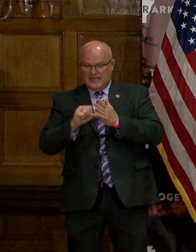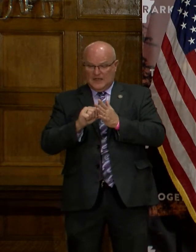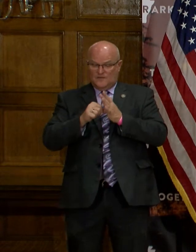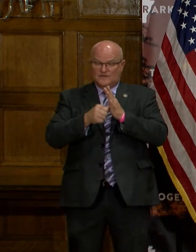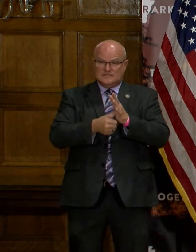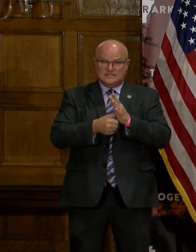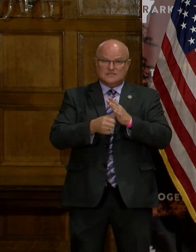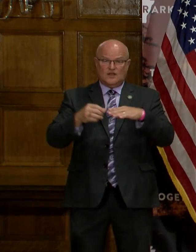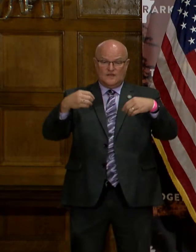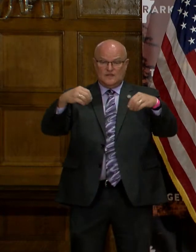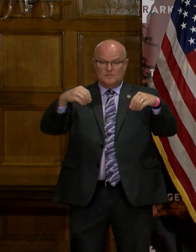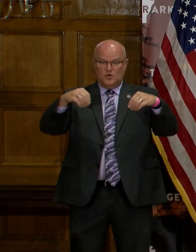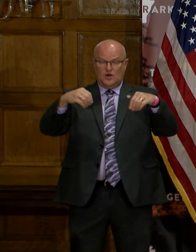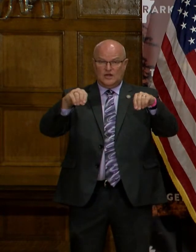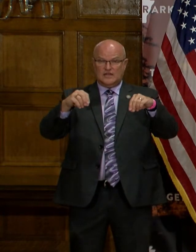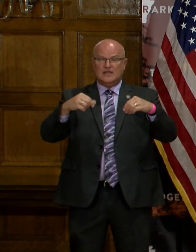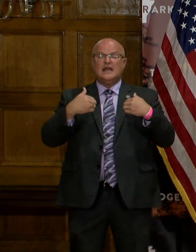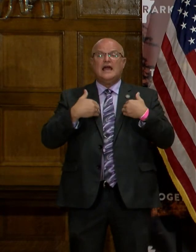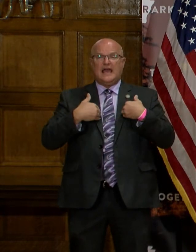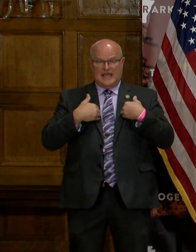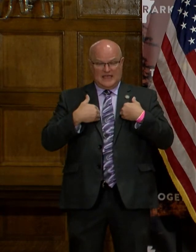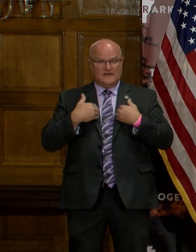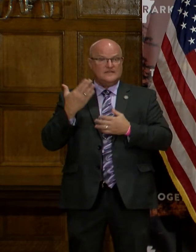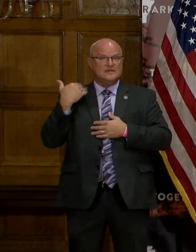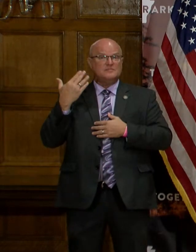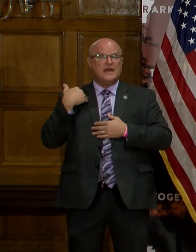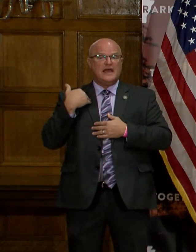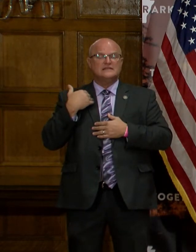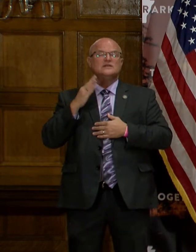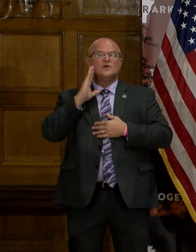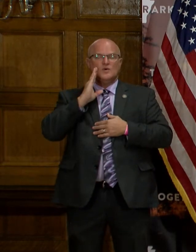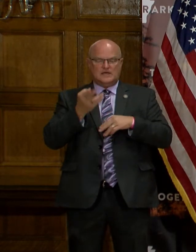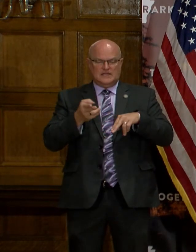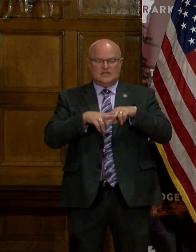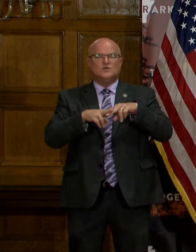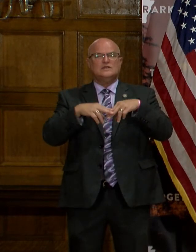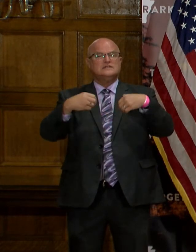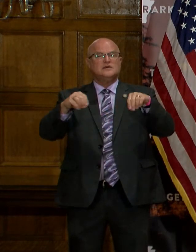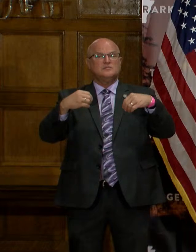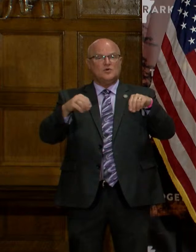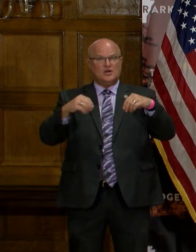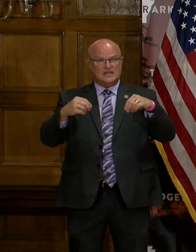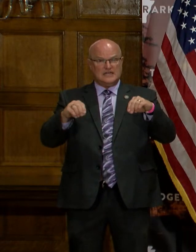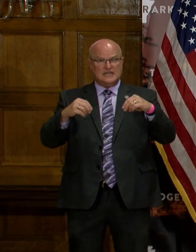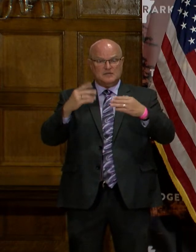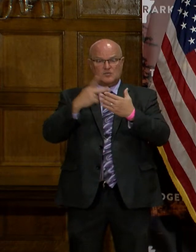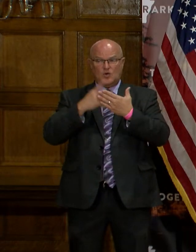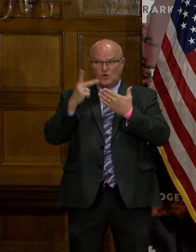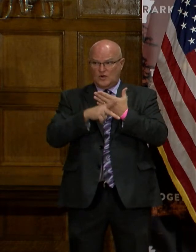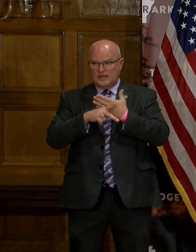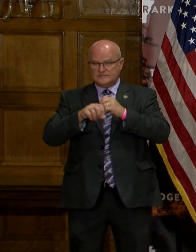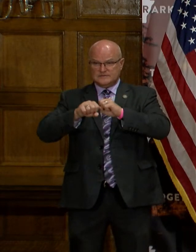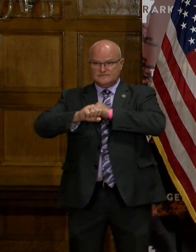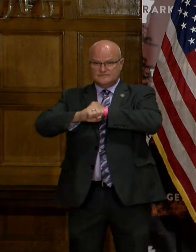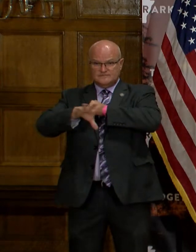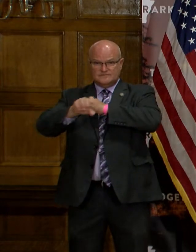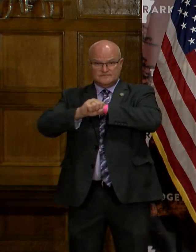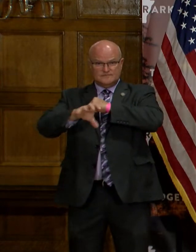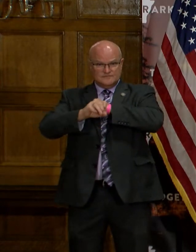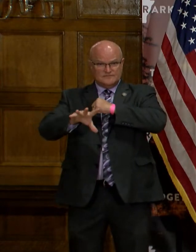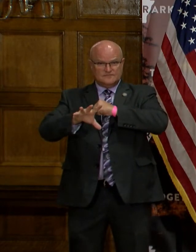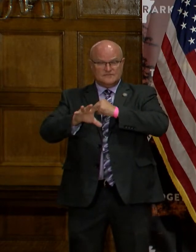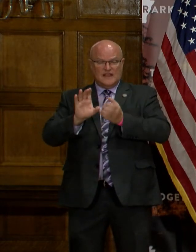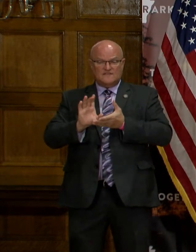emphasis upon the marketing, which we have done some, but we're going to increase our marketing programs and